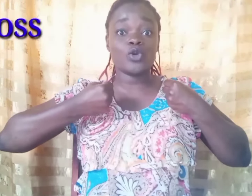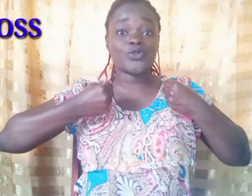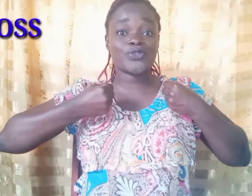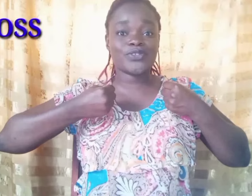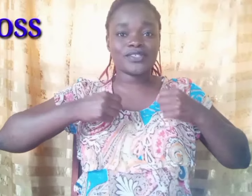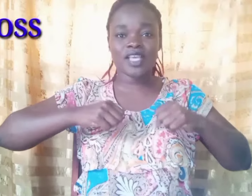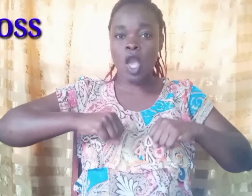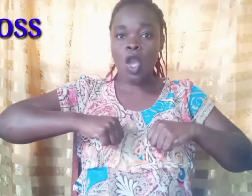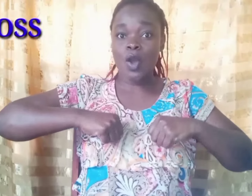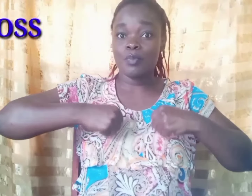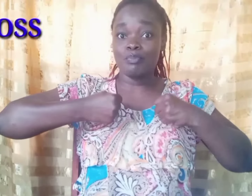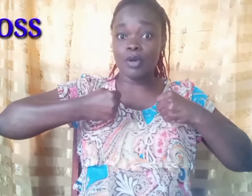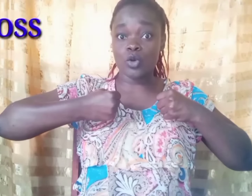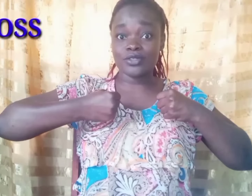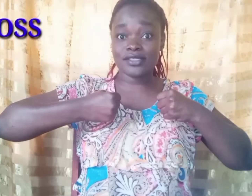Boss. Boss.